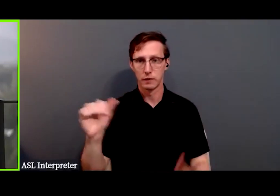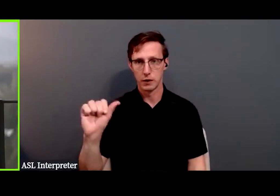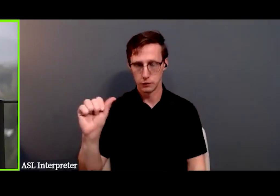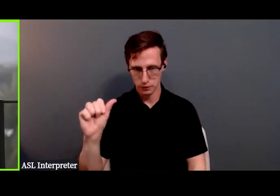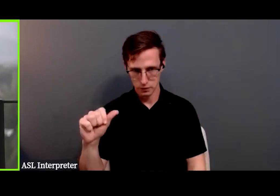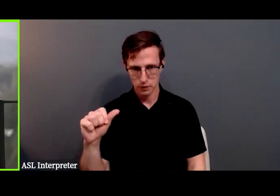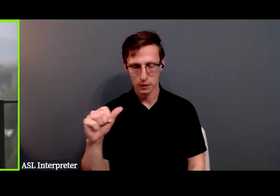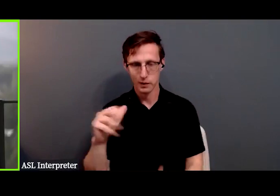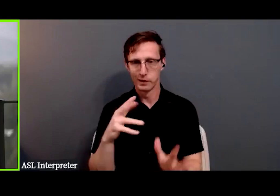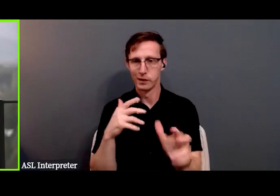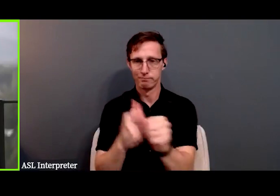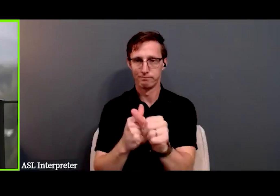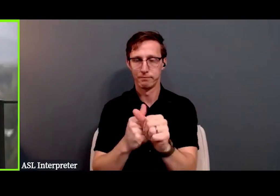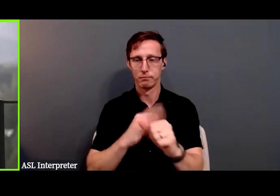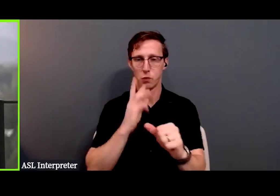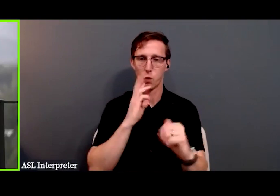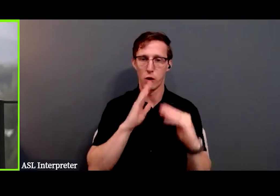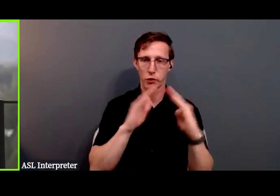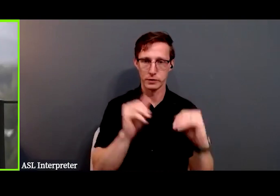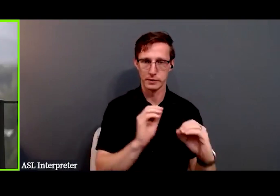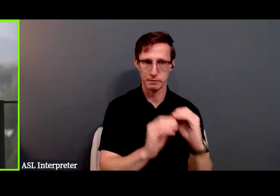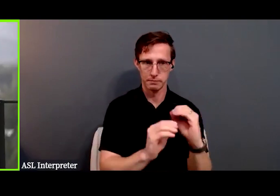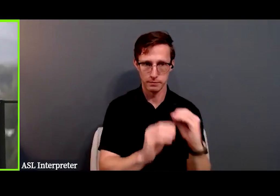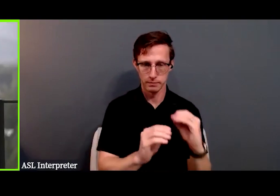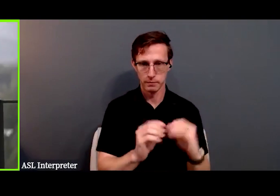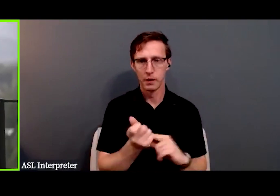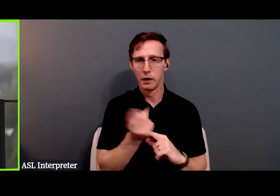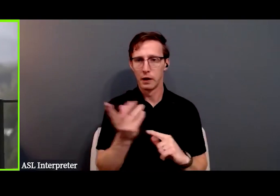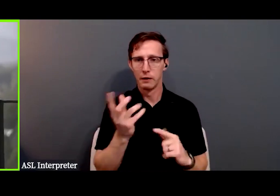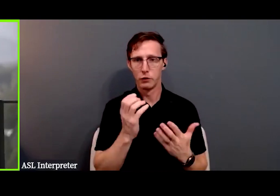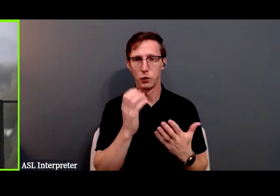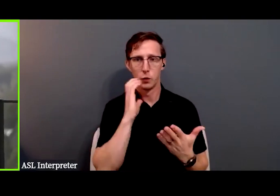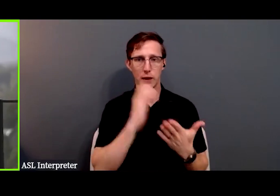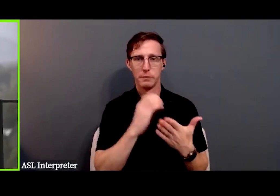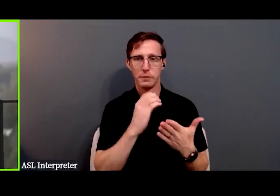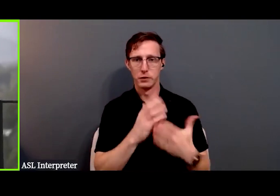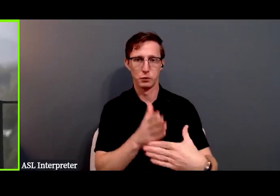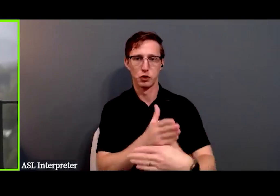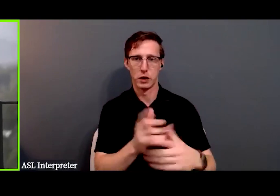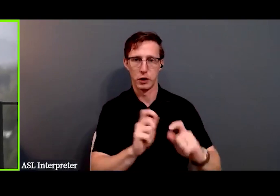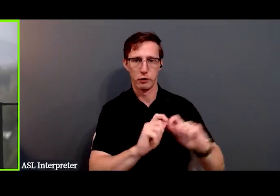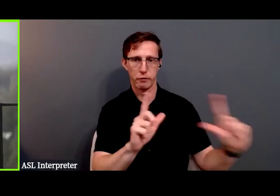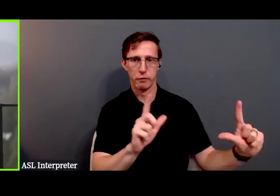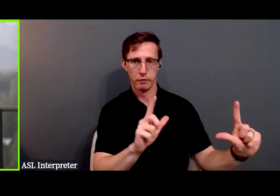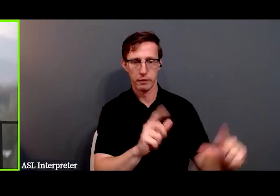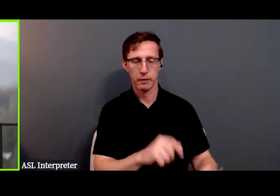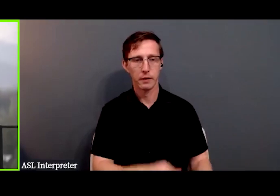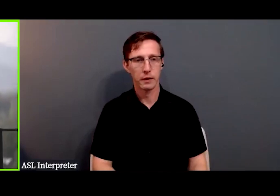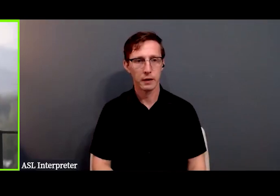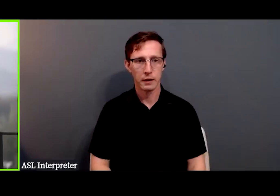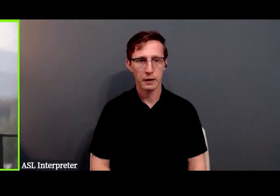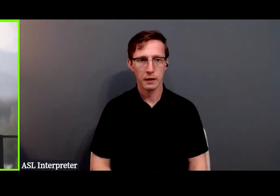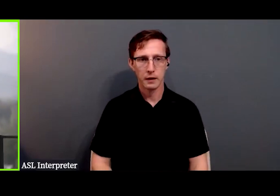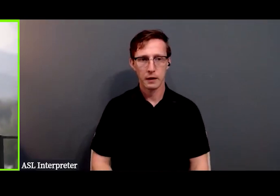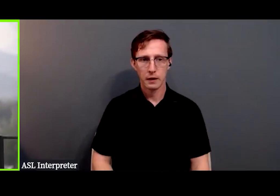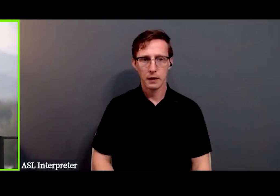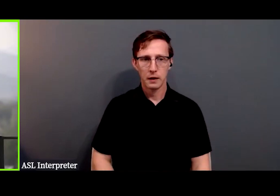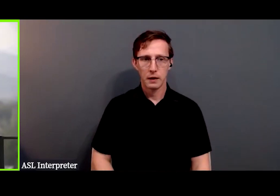water restoration. I have a few images today that we'll share as well. I just want to start, I want to kind of ground us.